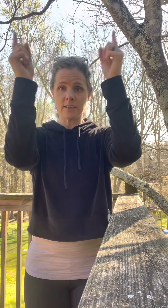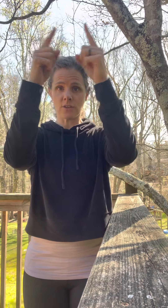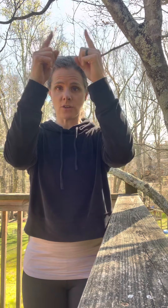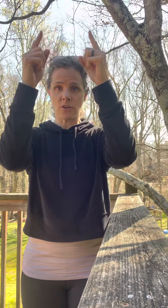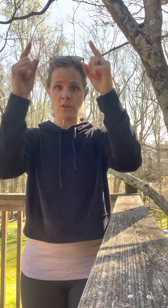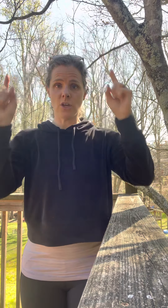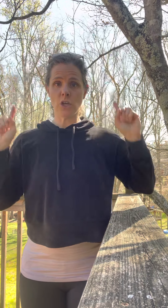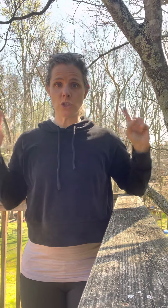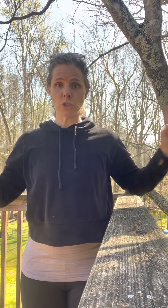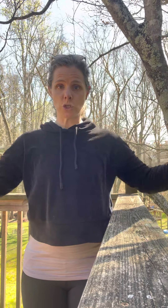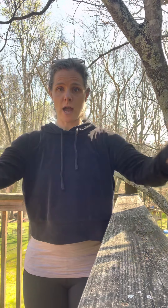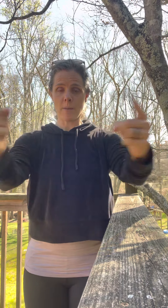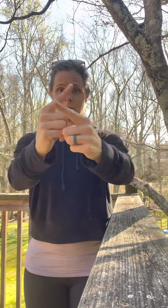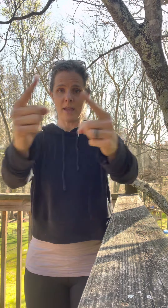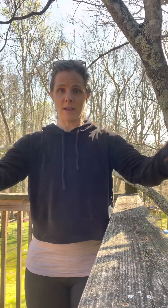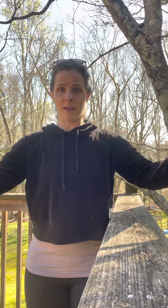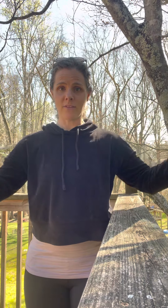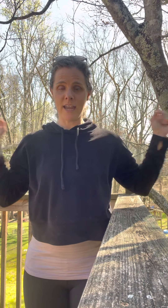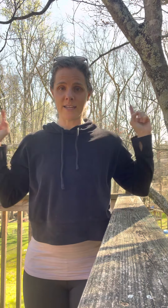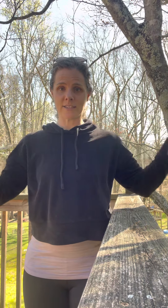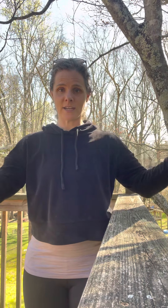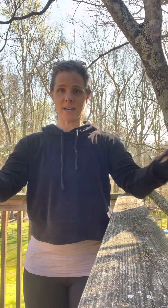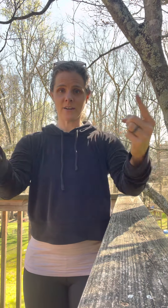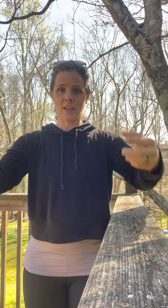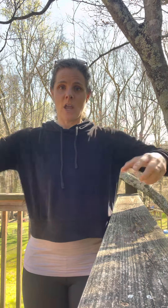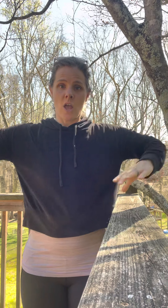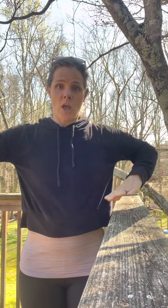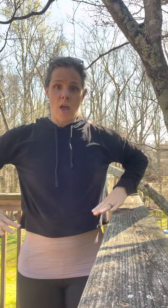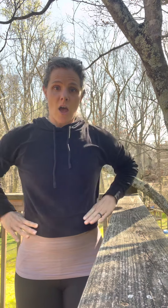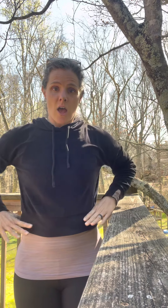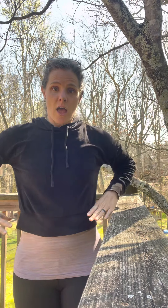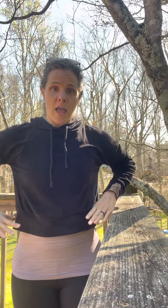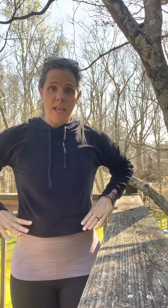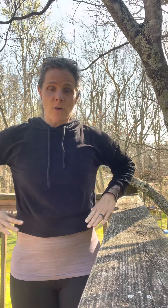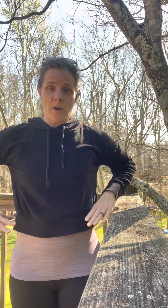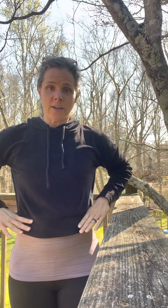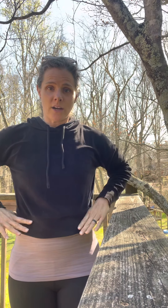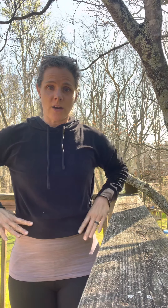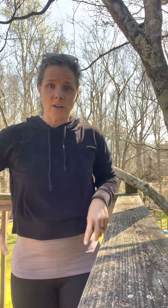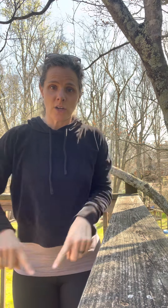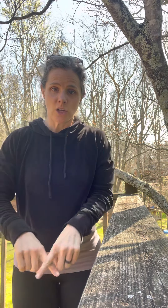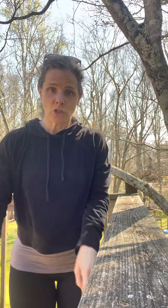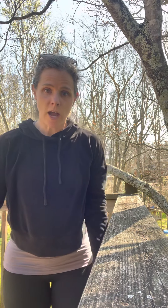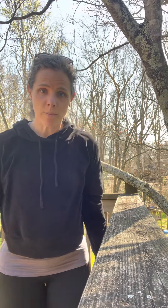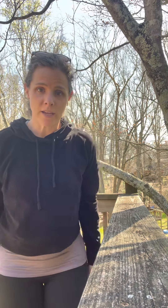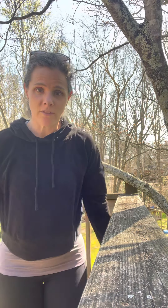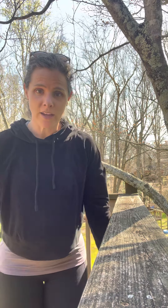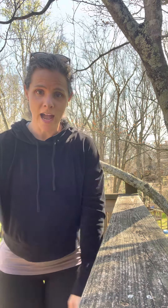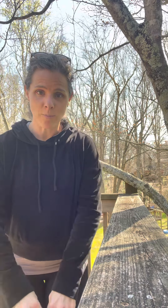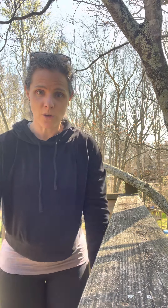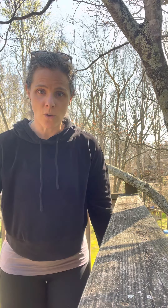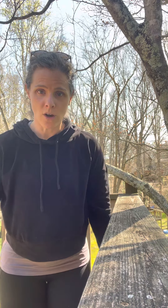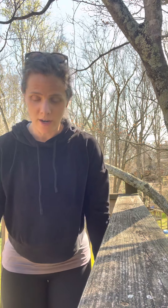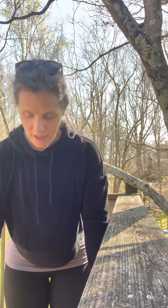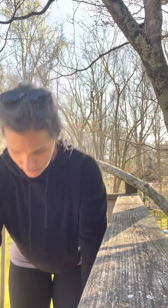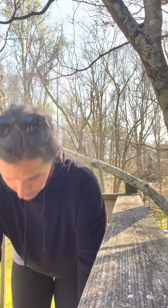circle, tropic of cancer, equator, tropic of Capricorn, and then